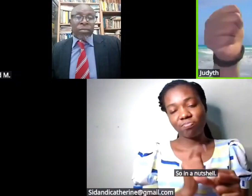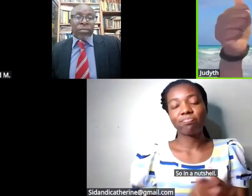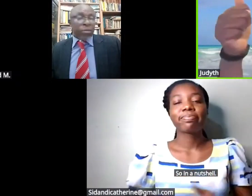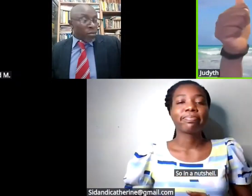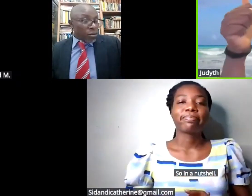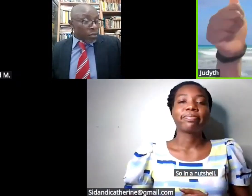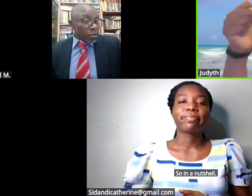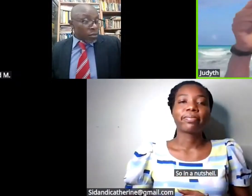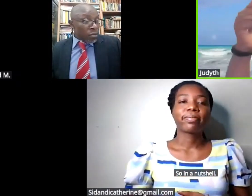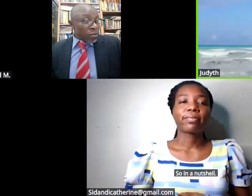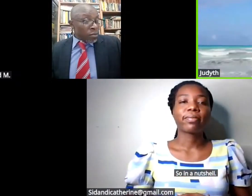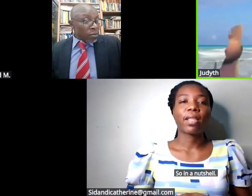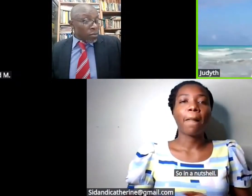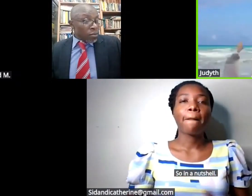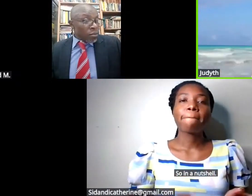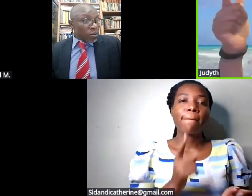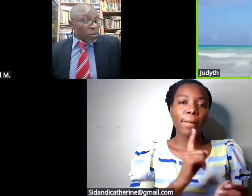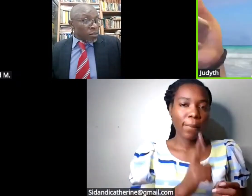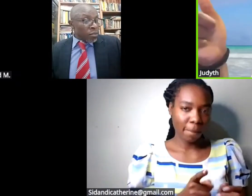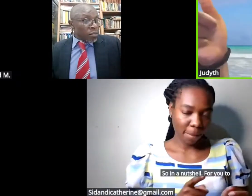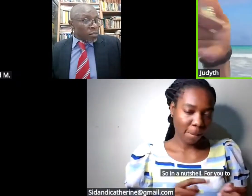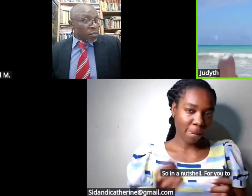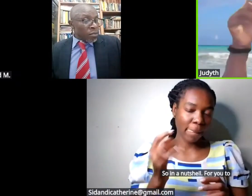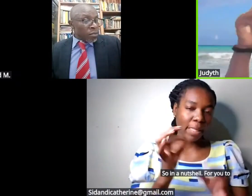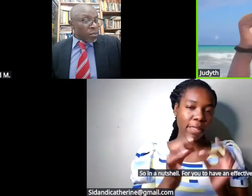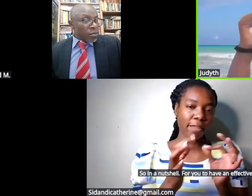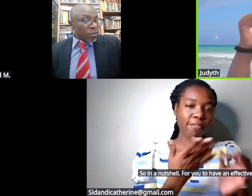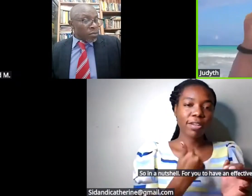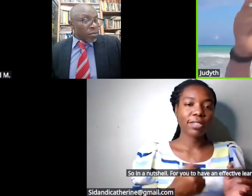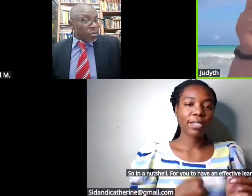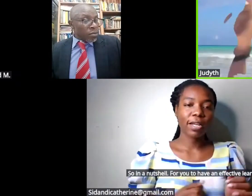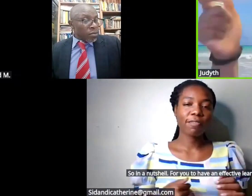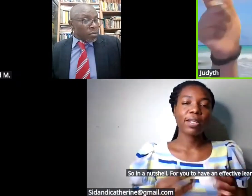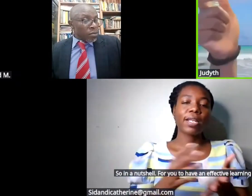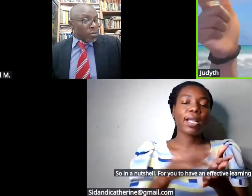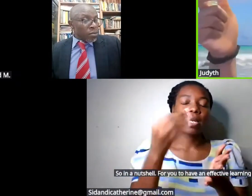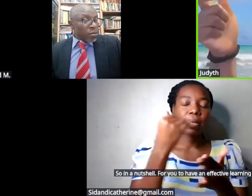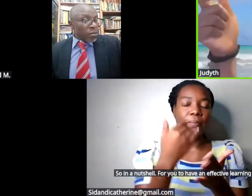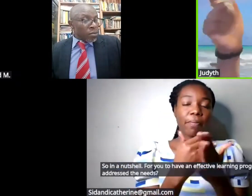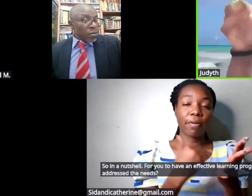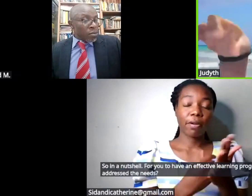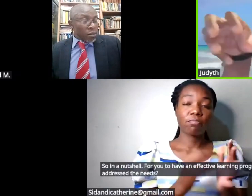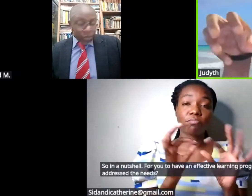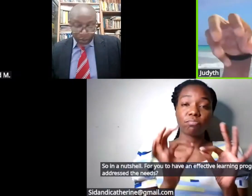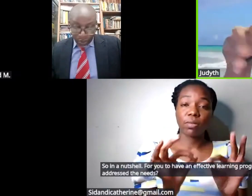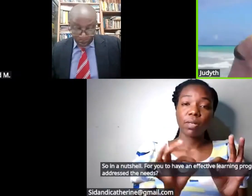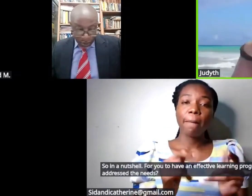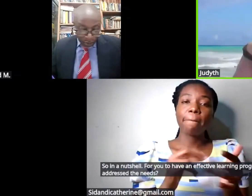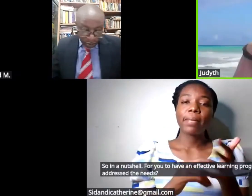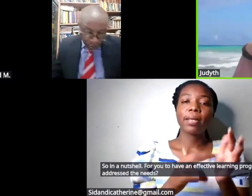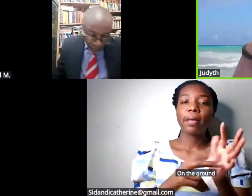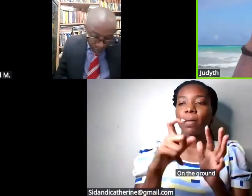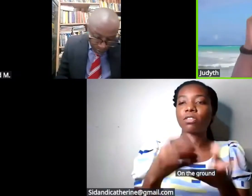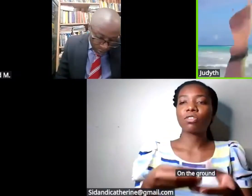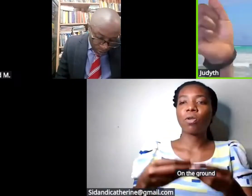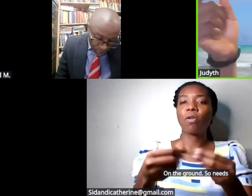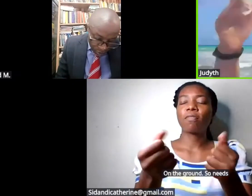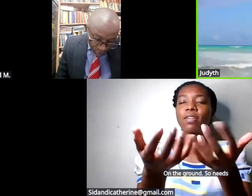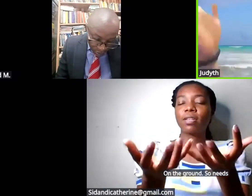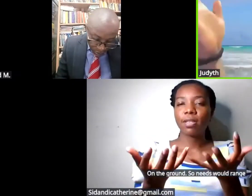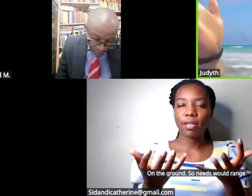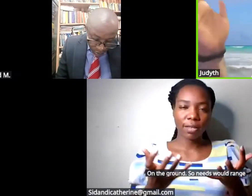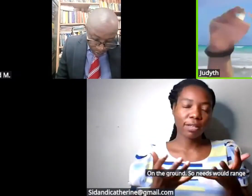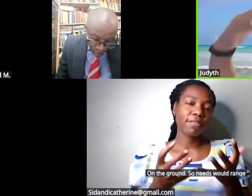for you to have an effective learning program, have you addressed the needs? on the ground. So needs would range from